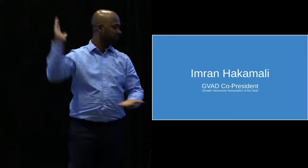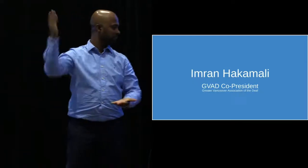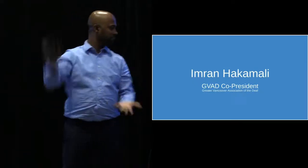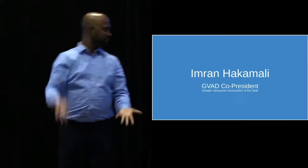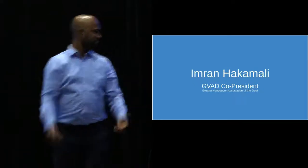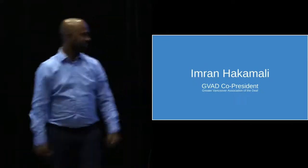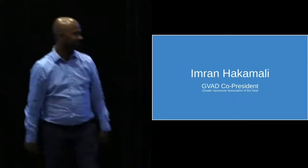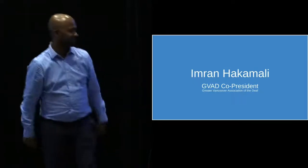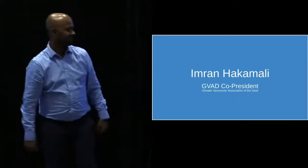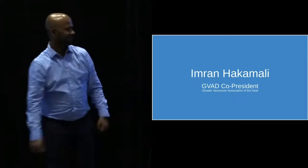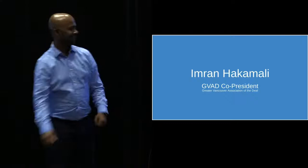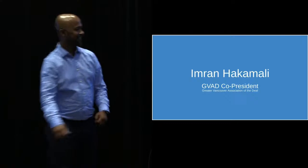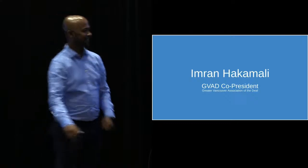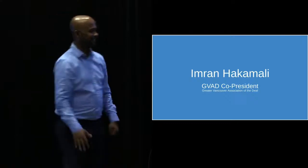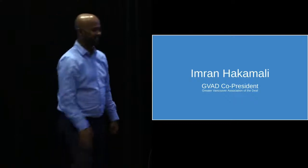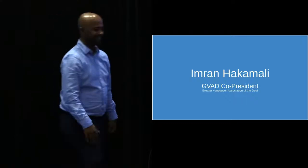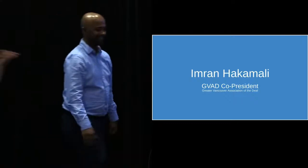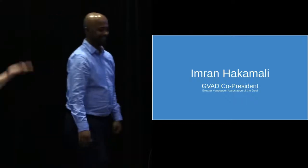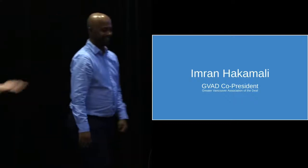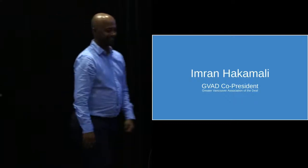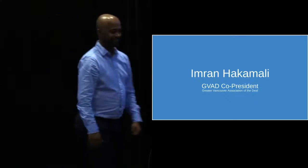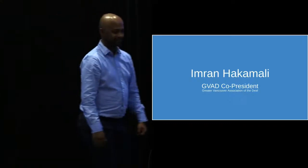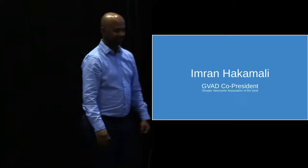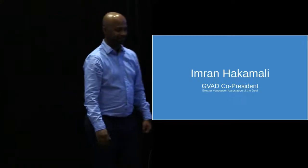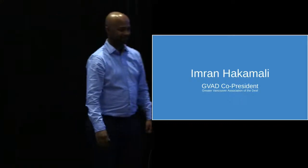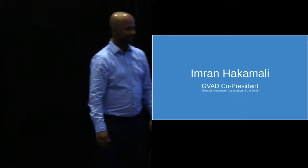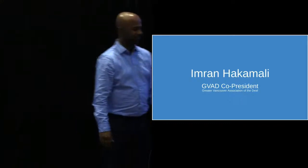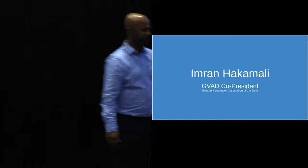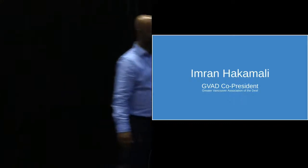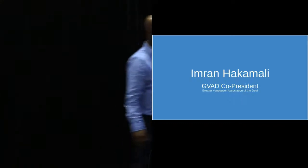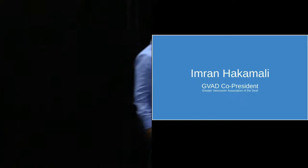Hakamali. Can you please take the stage?